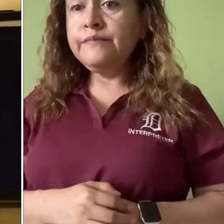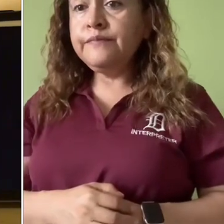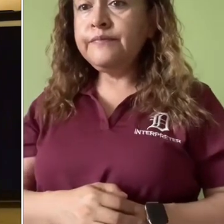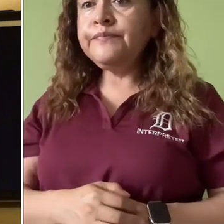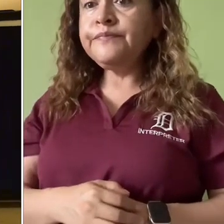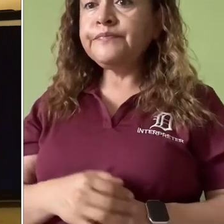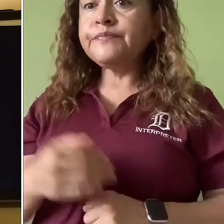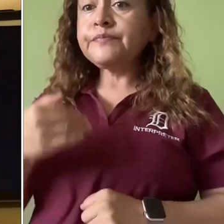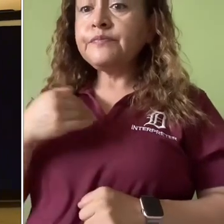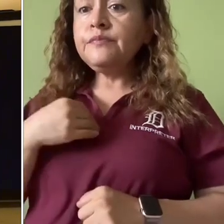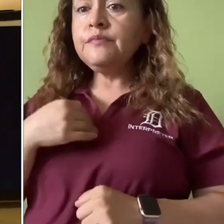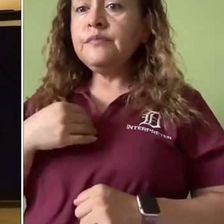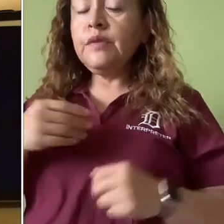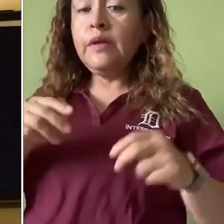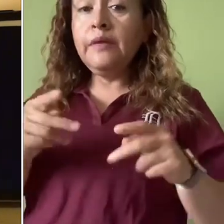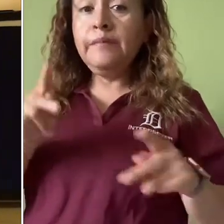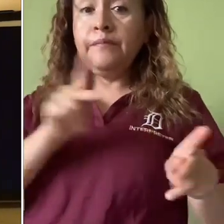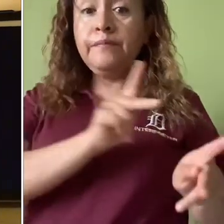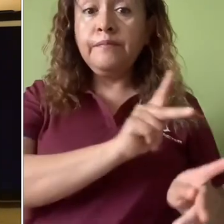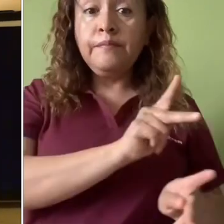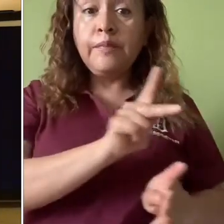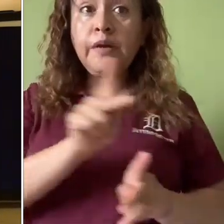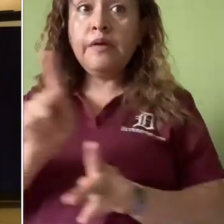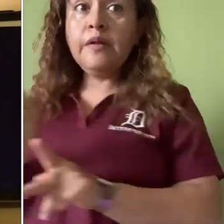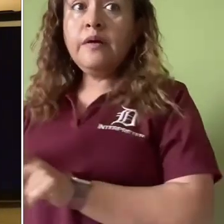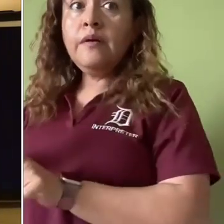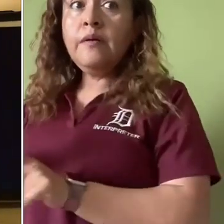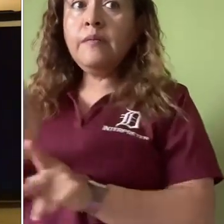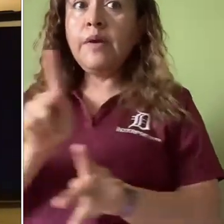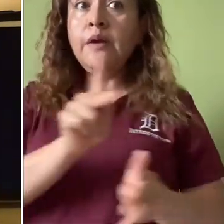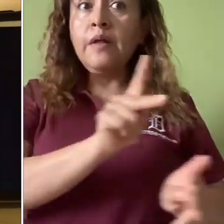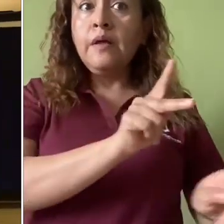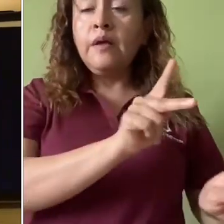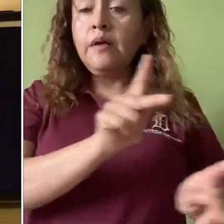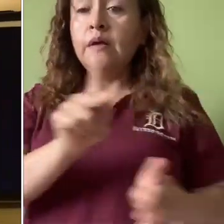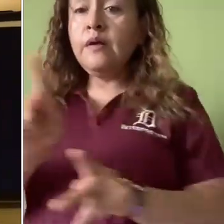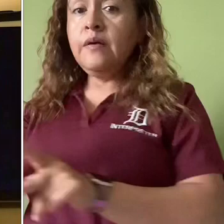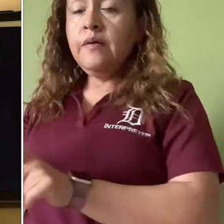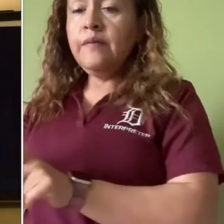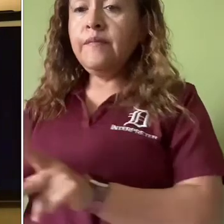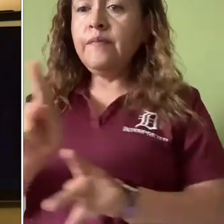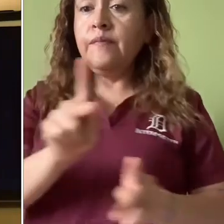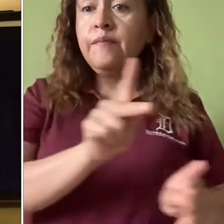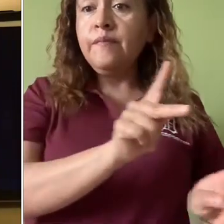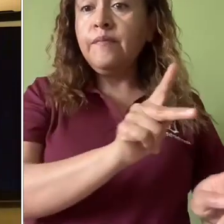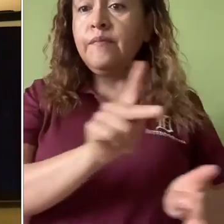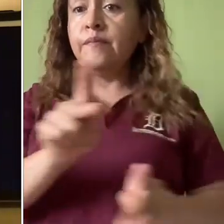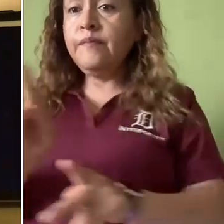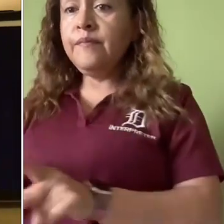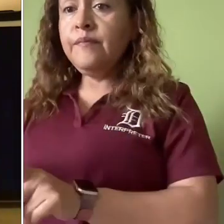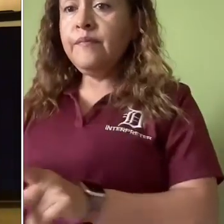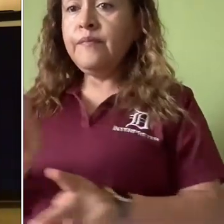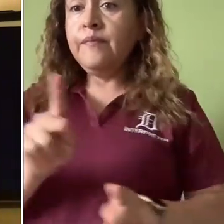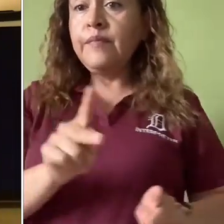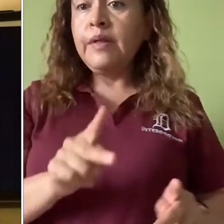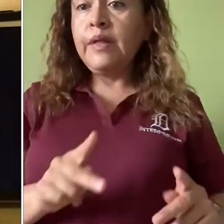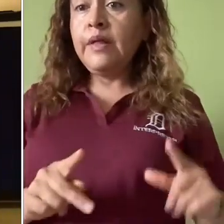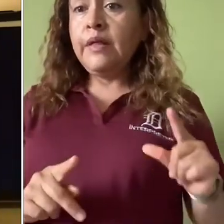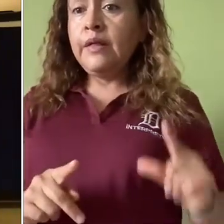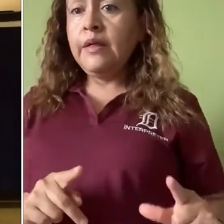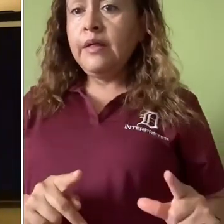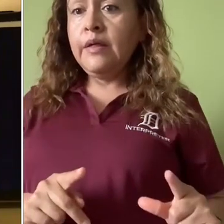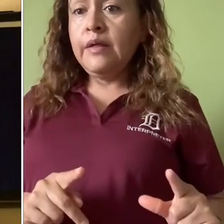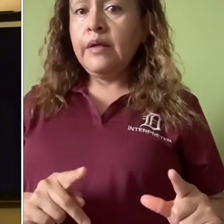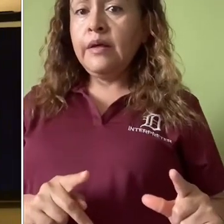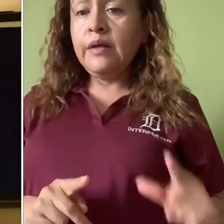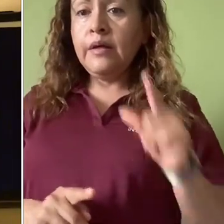is, and we all once again have these two parallel lines like this. And so we know corresponding angles are